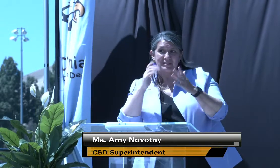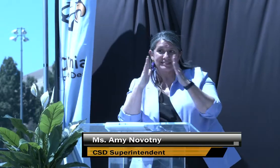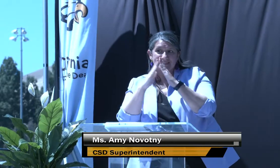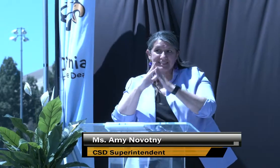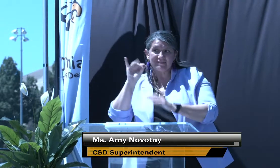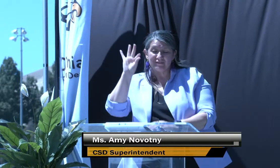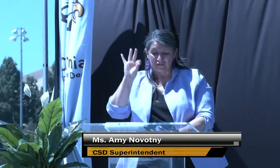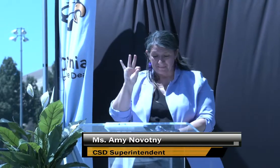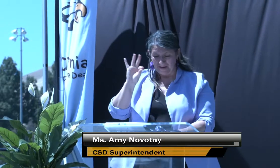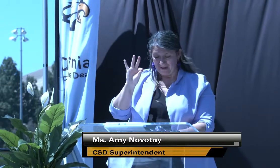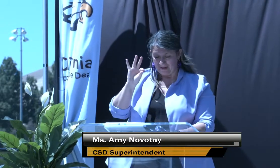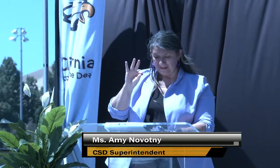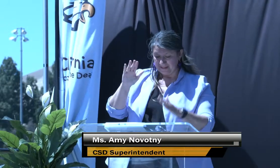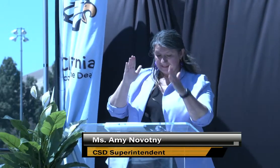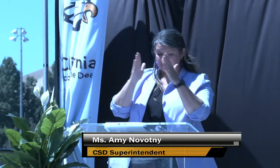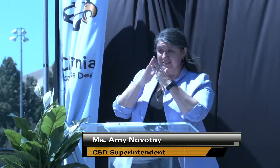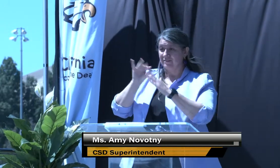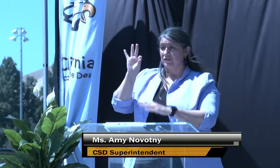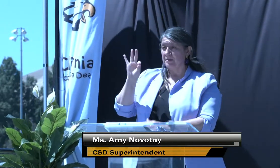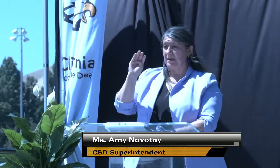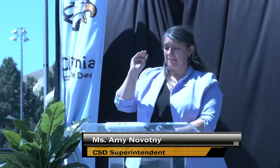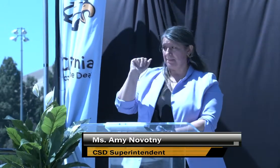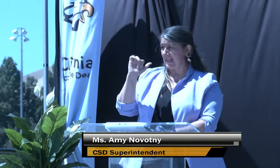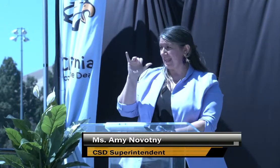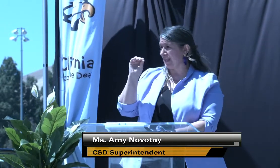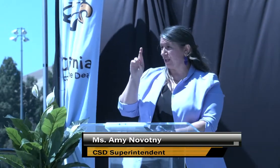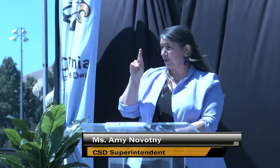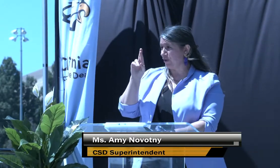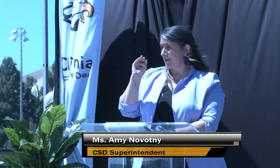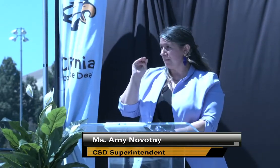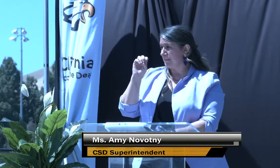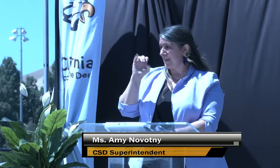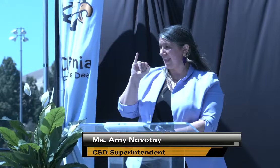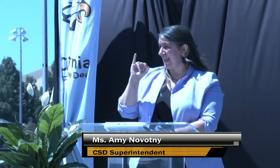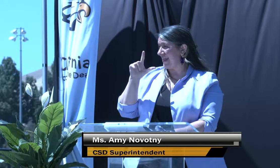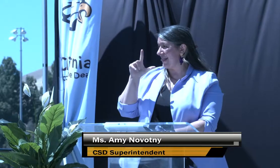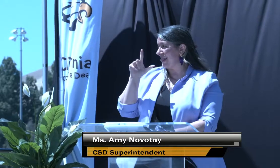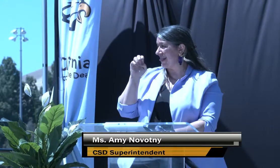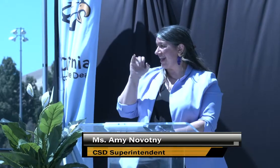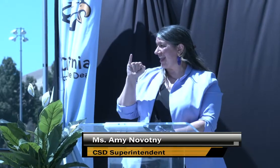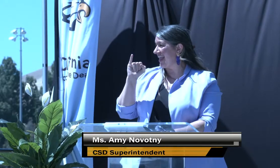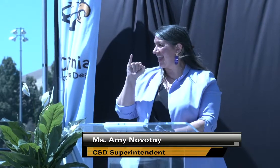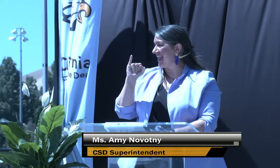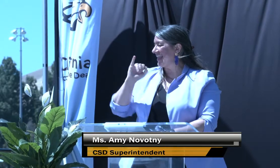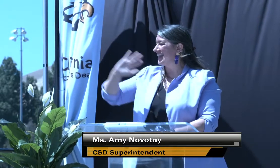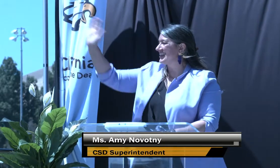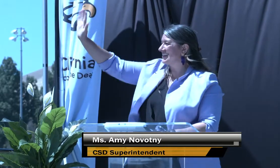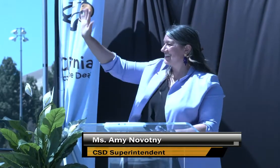We have people from the city of Fremont. We have the mayor of the city of Fremont, that's Lily